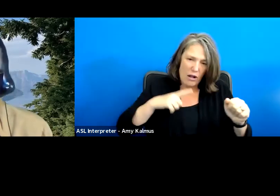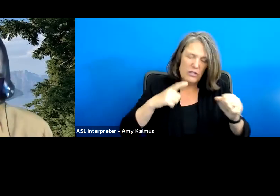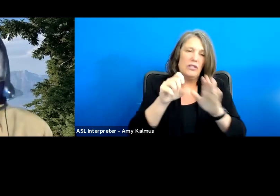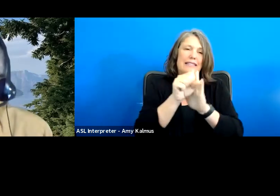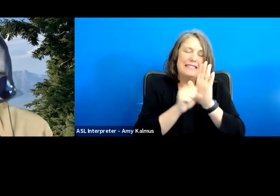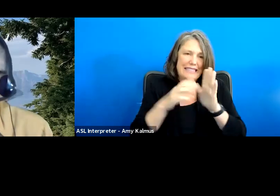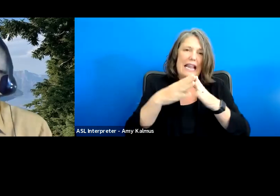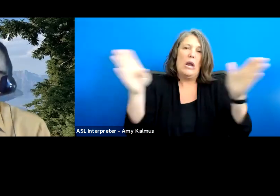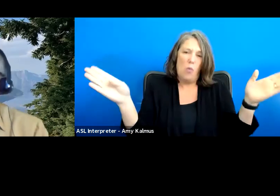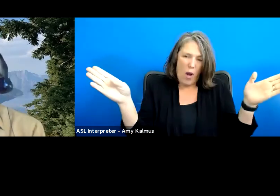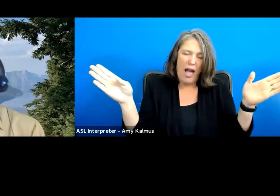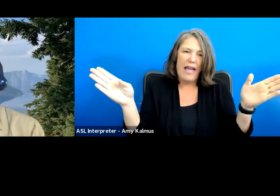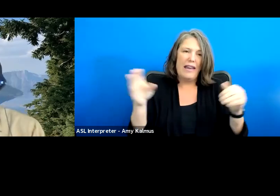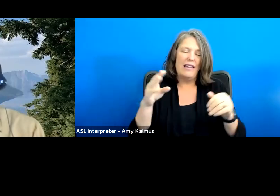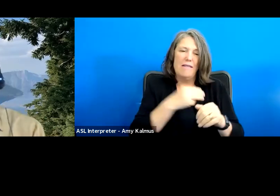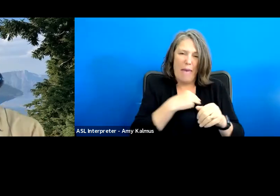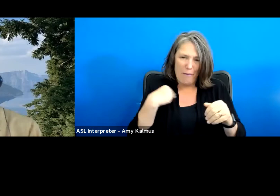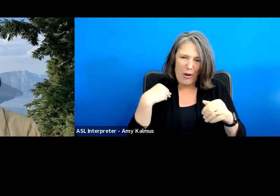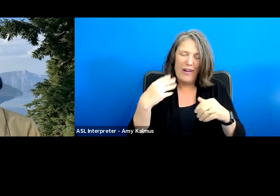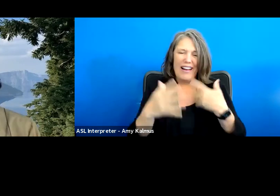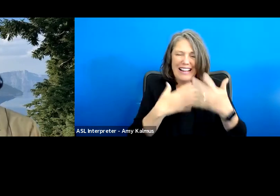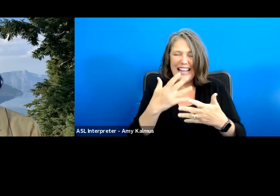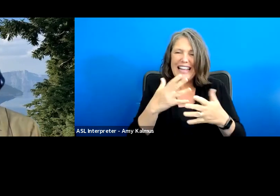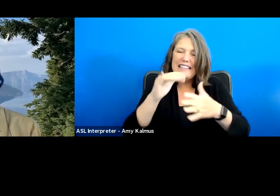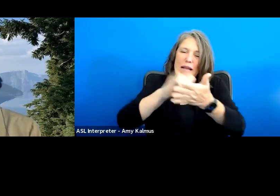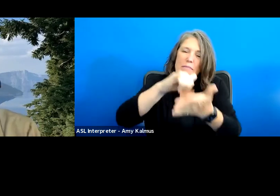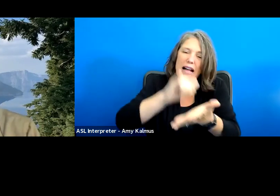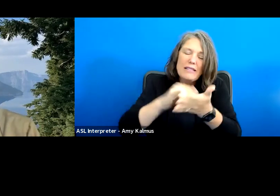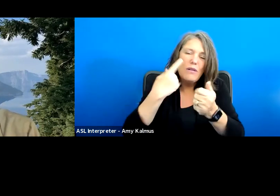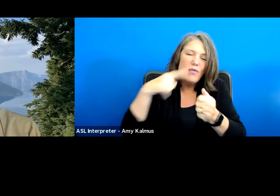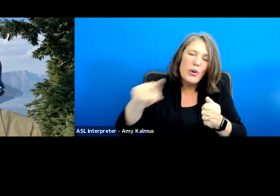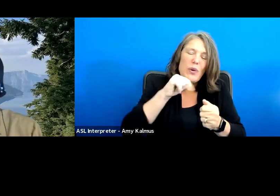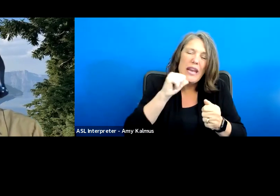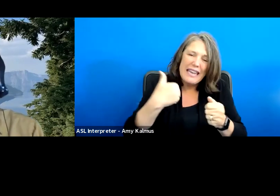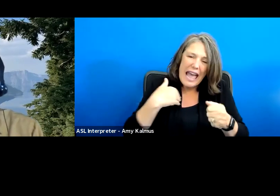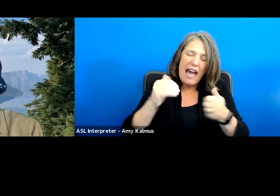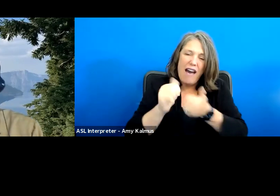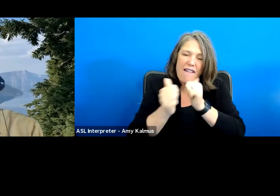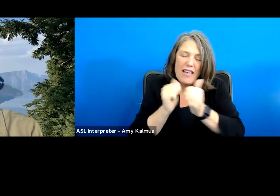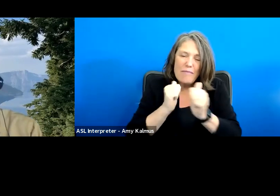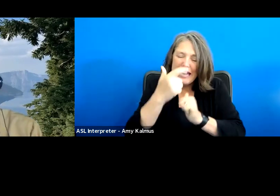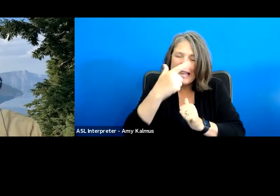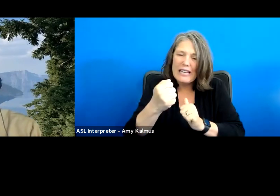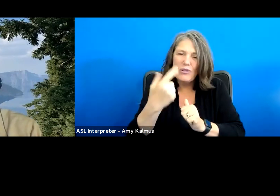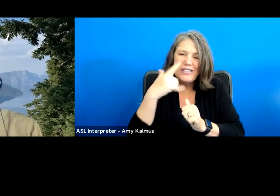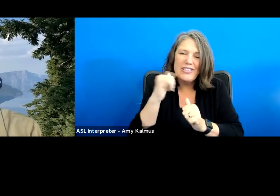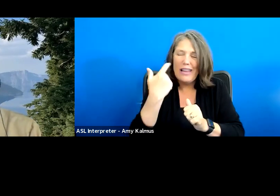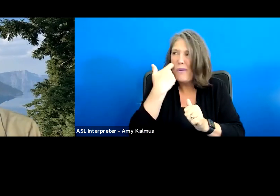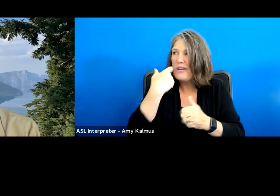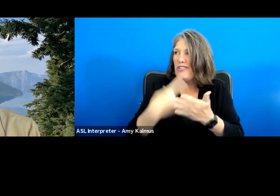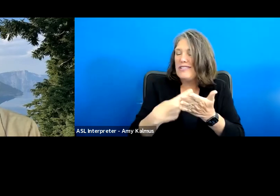is impossible for you not to have competing interests that are going to come up, just like the one we